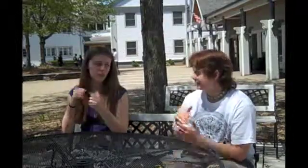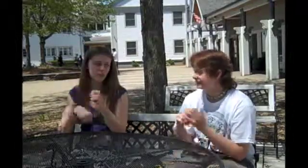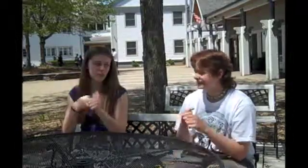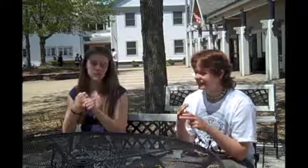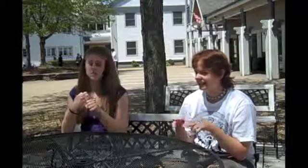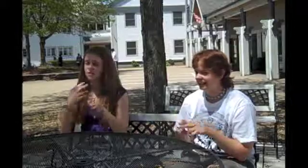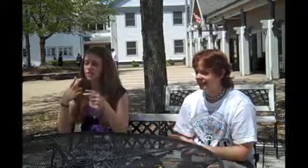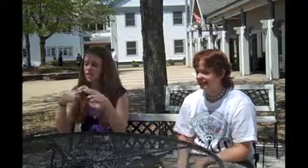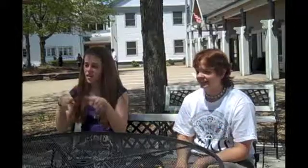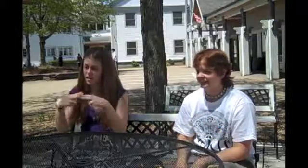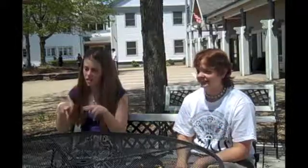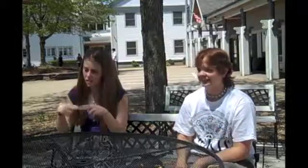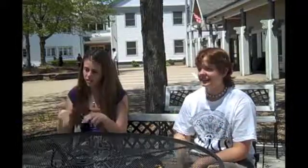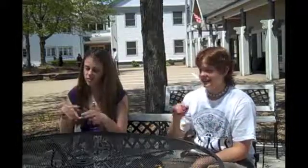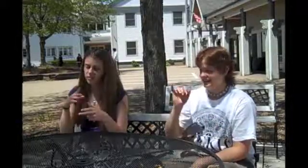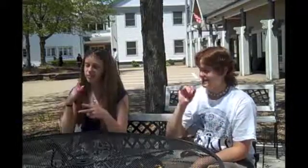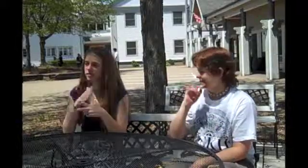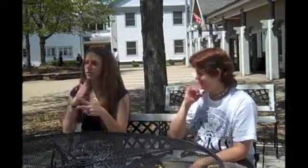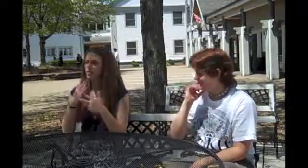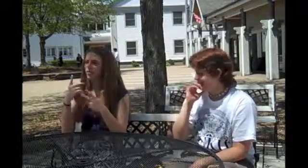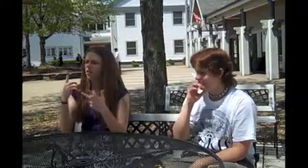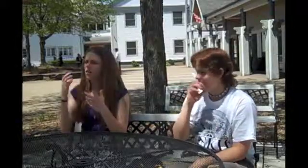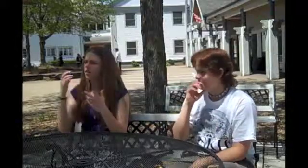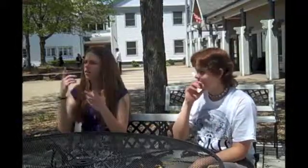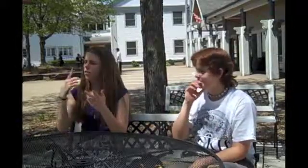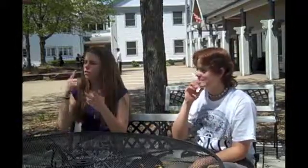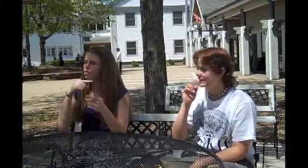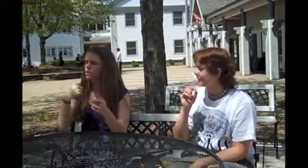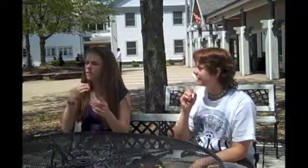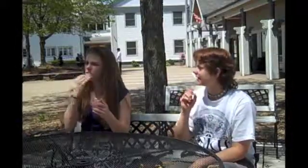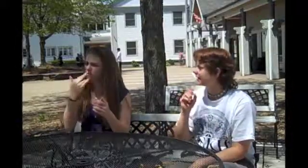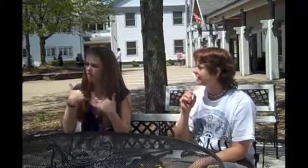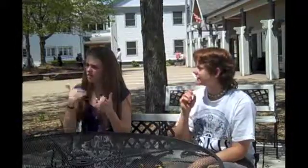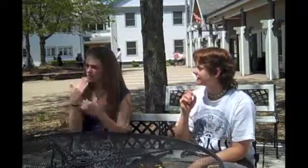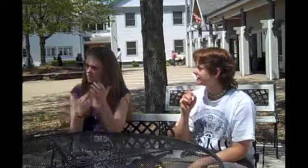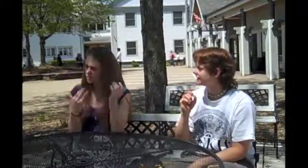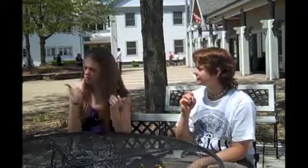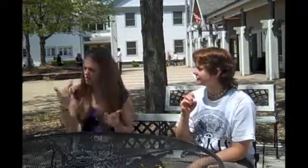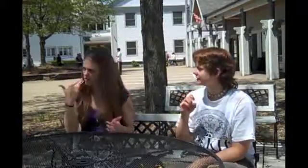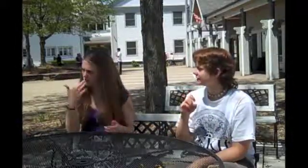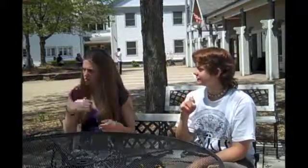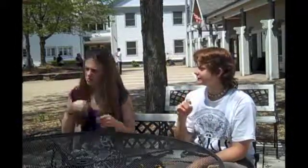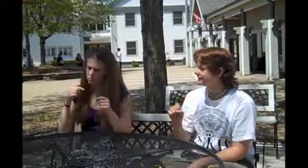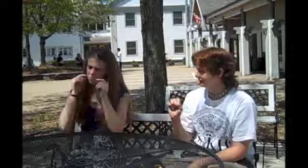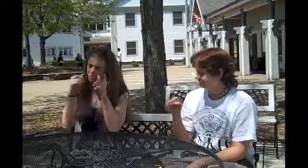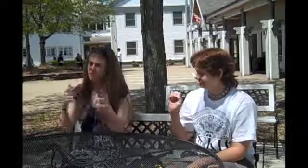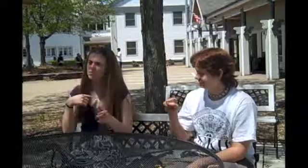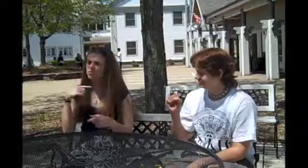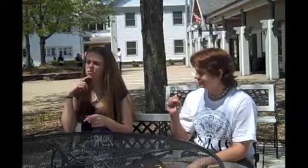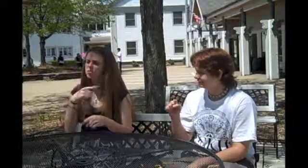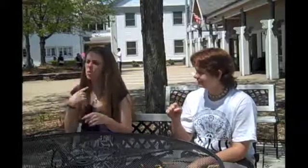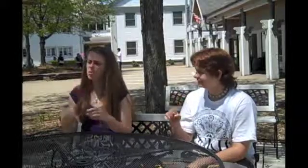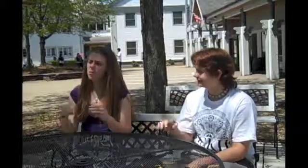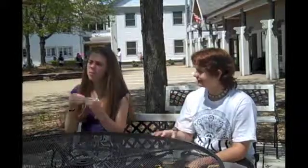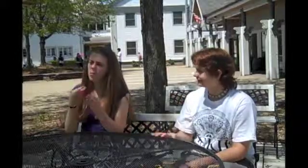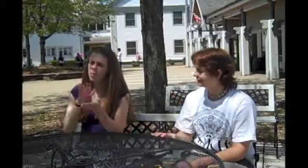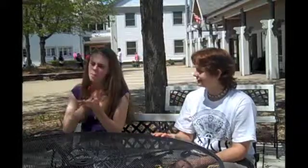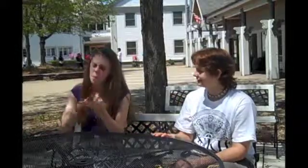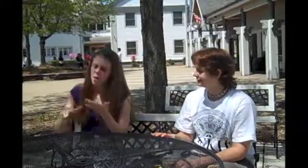Oh, we even got to try live grasshoppers, 1,000-year-old eggs, and some really spicy stuff I didn't